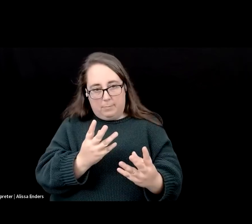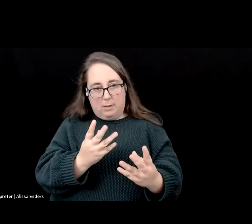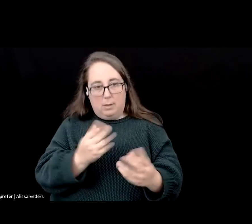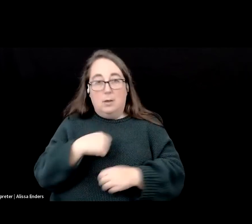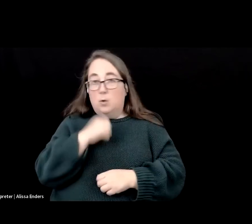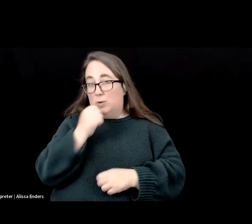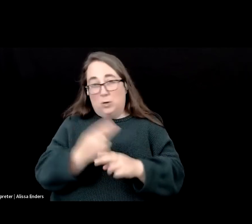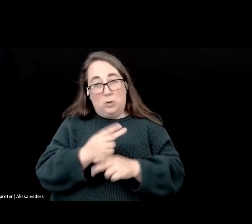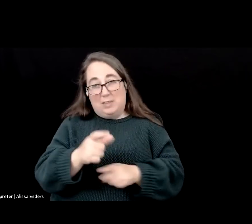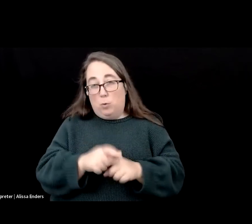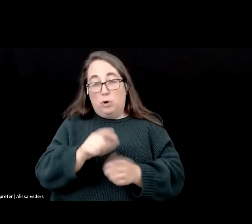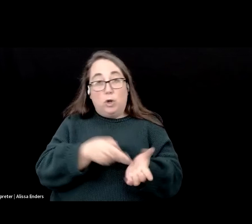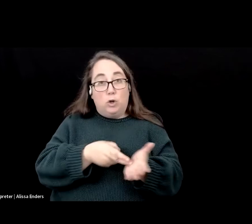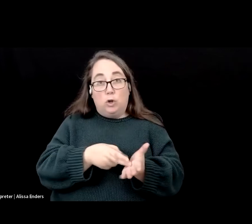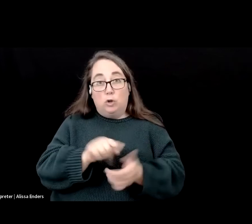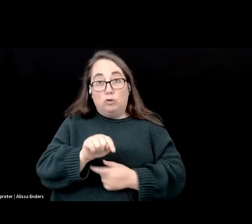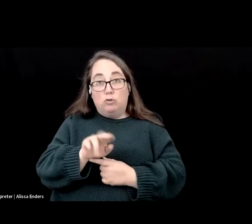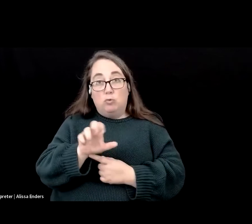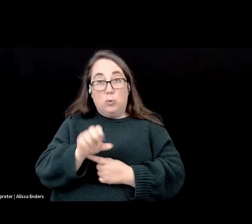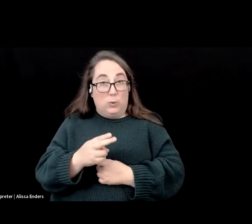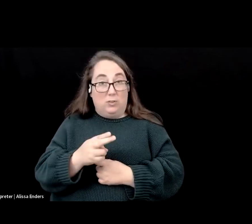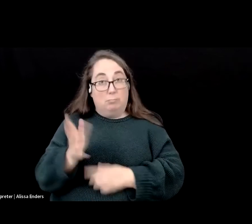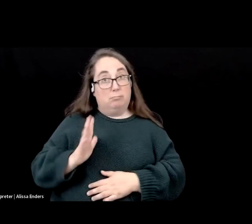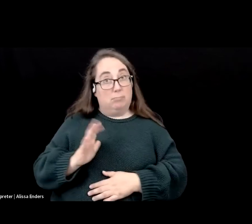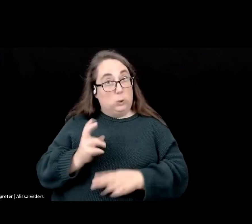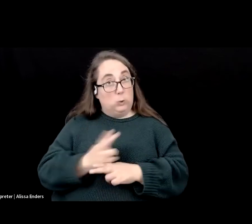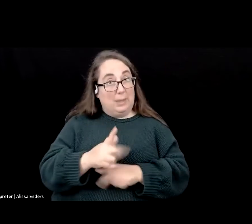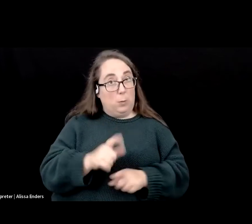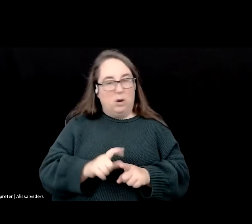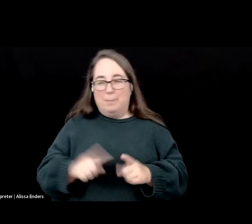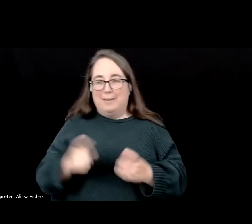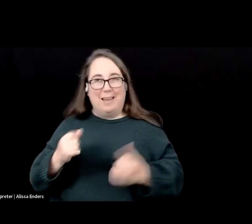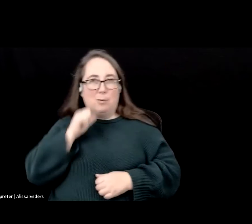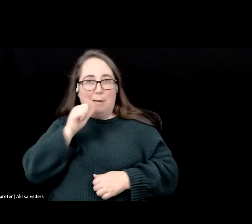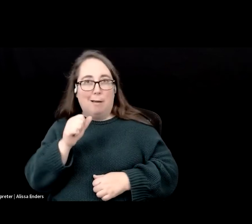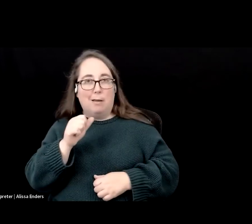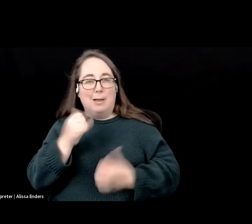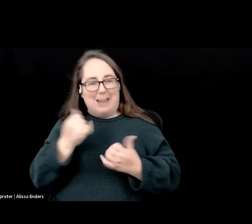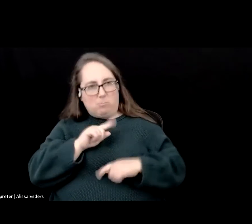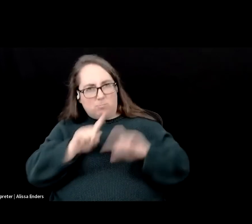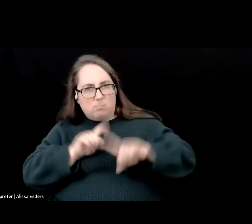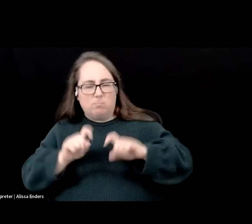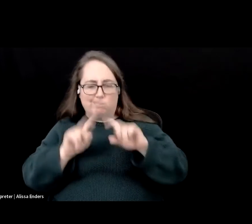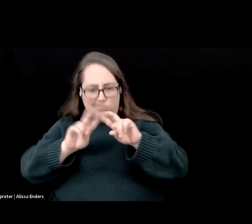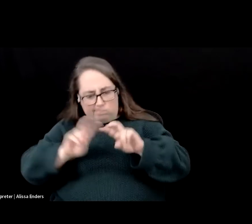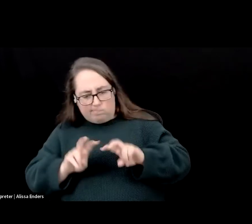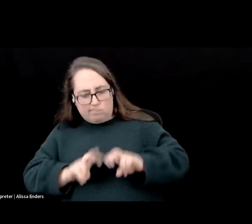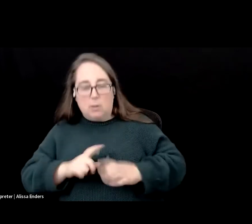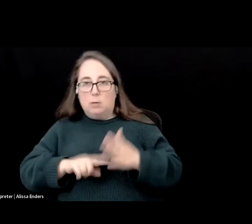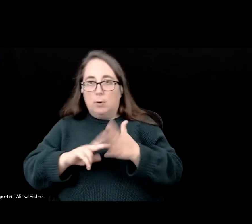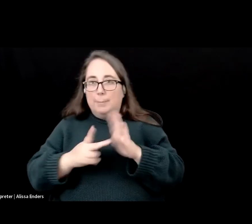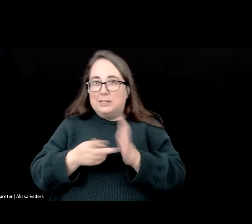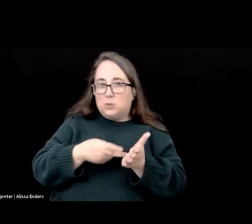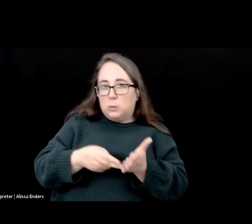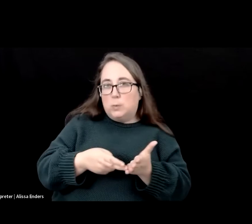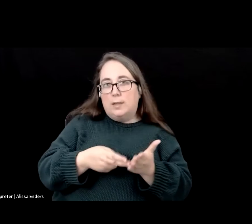word truth as much as maybe we did a few decades back, but I think once again, we're starting to ask those hard questions of what is the truth